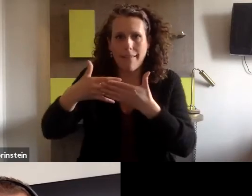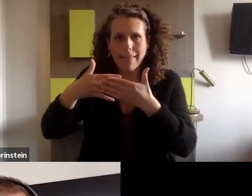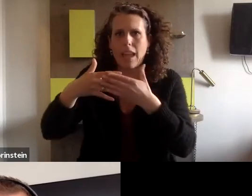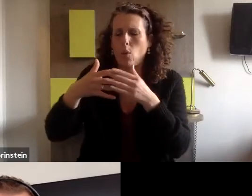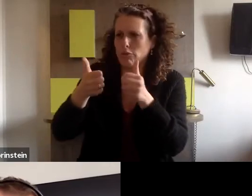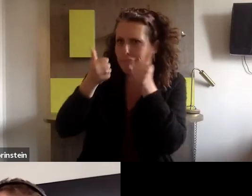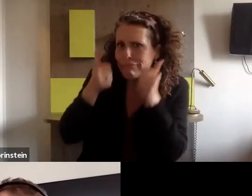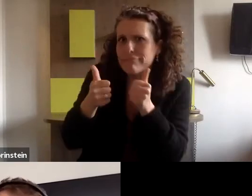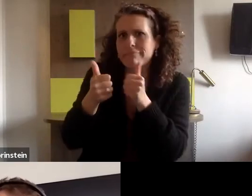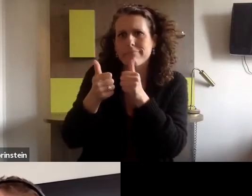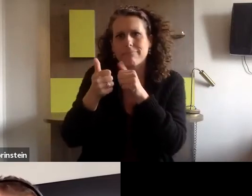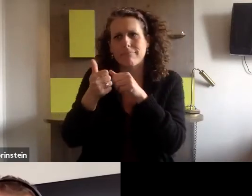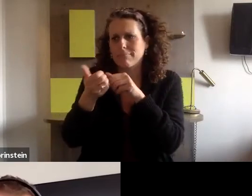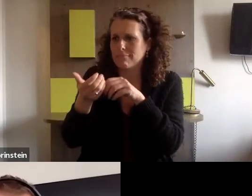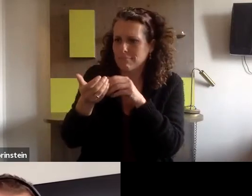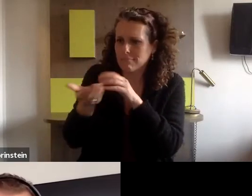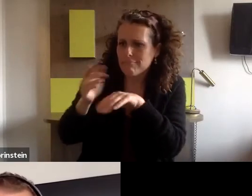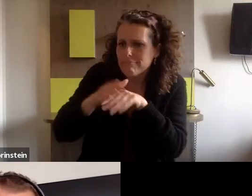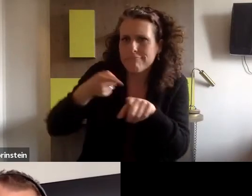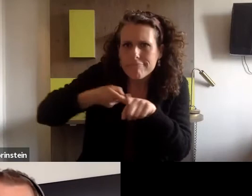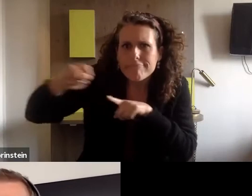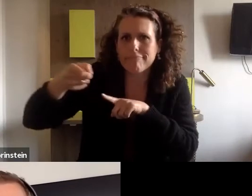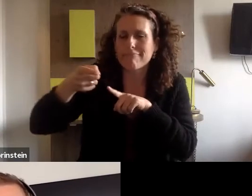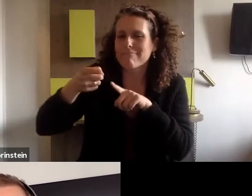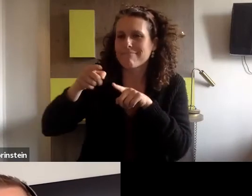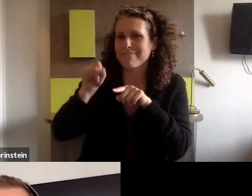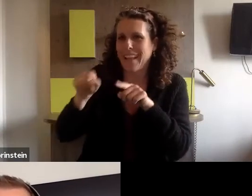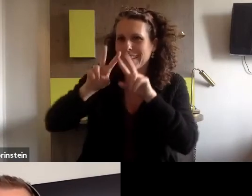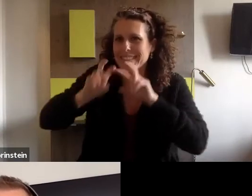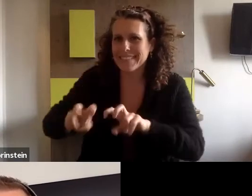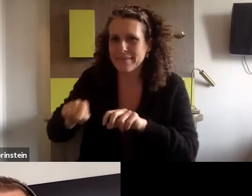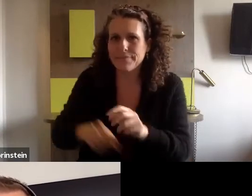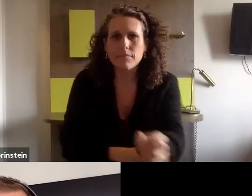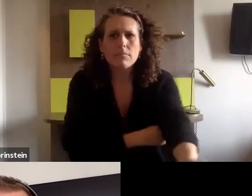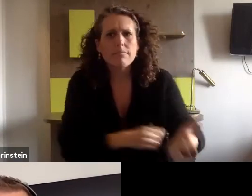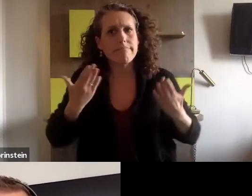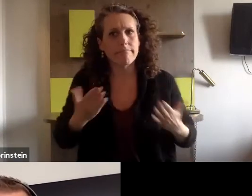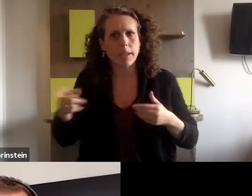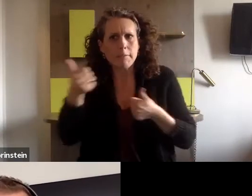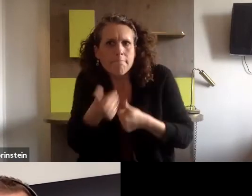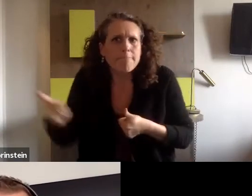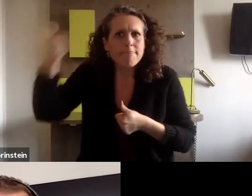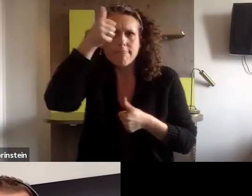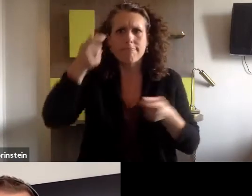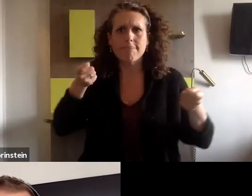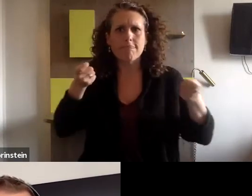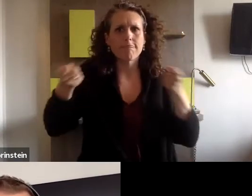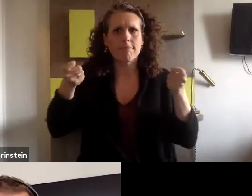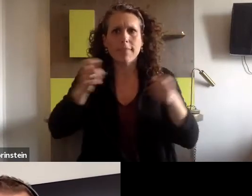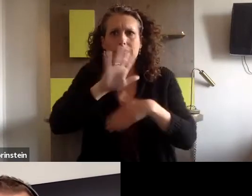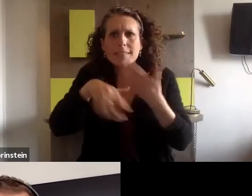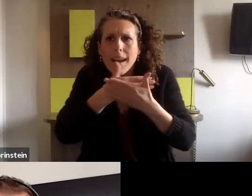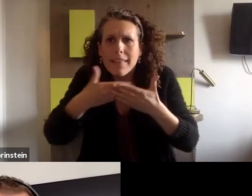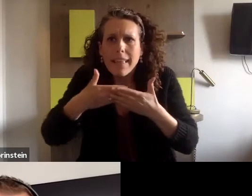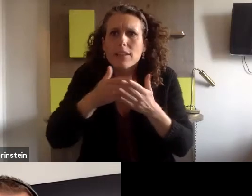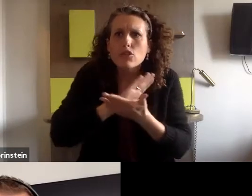proficiency. Now, Tobias is currently the director of sign language